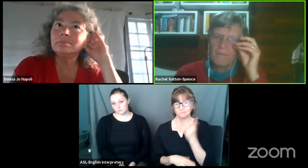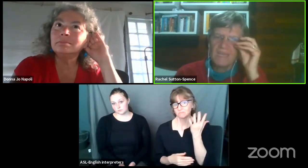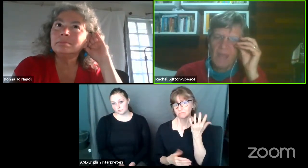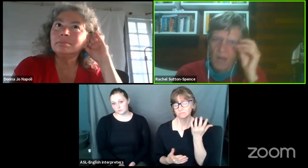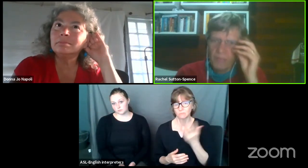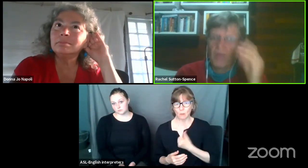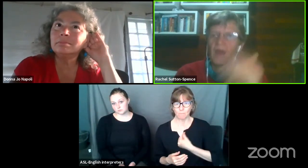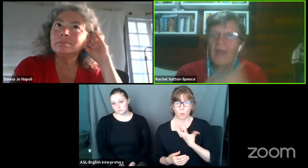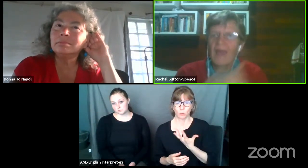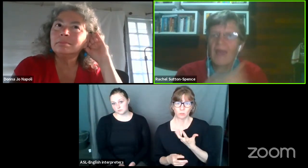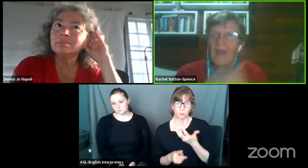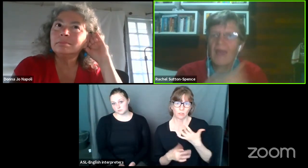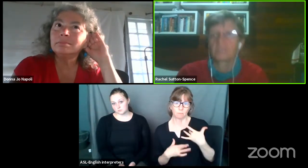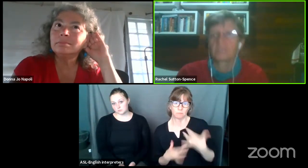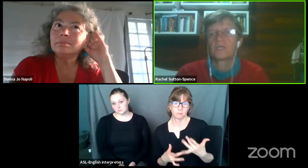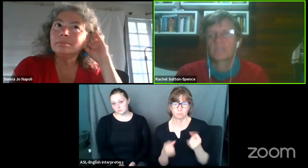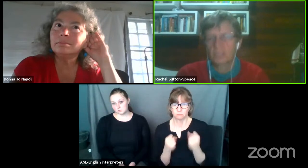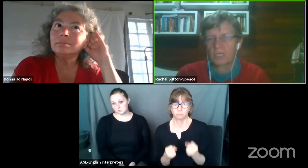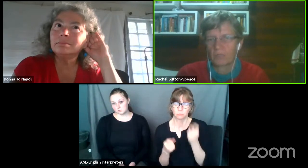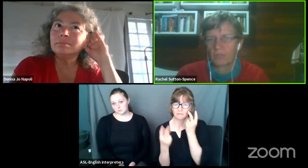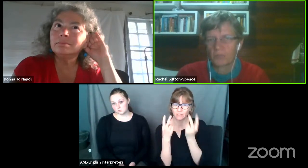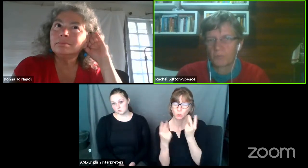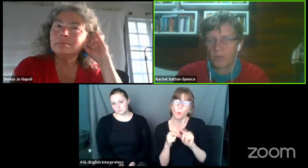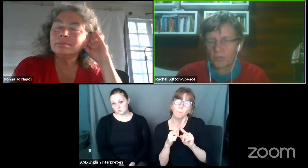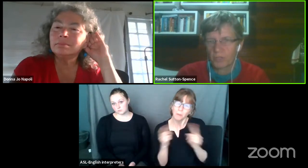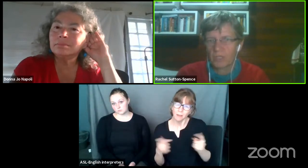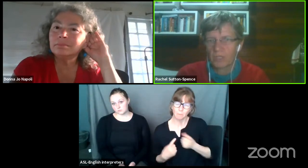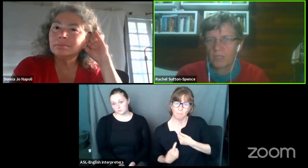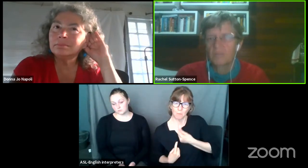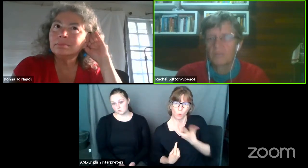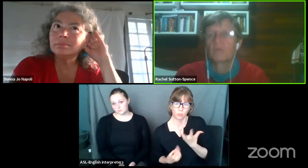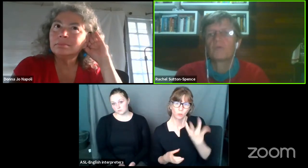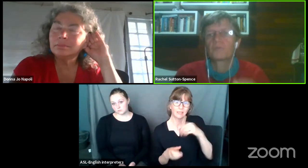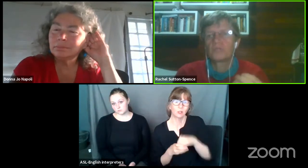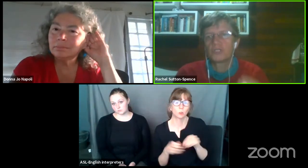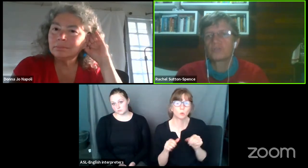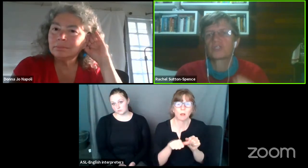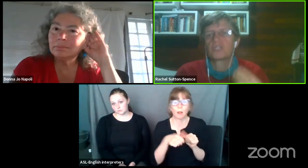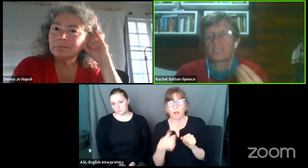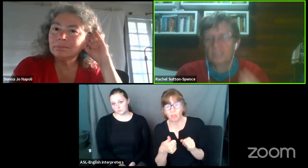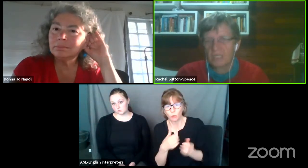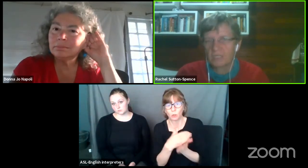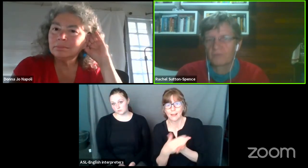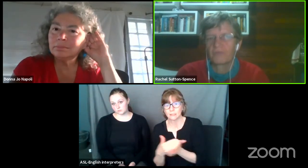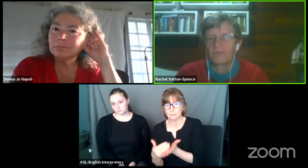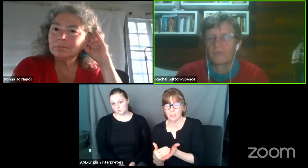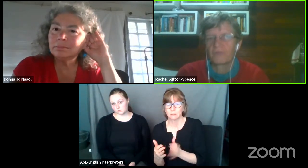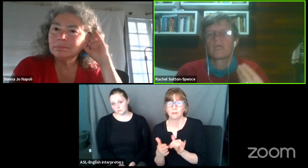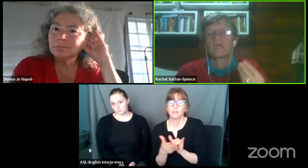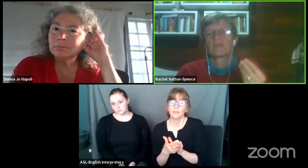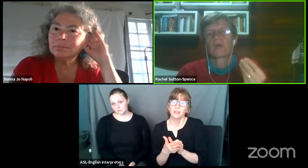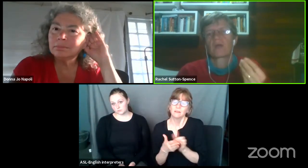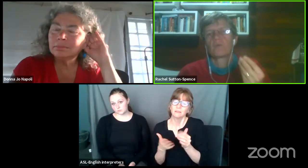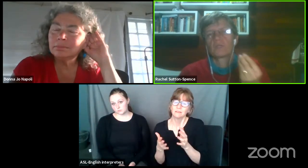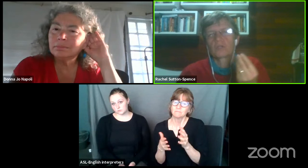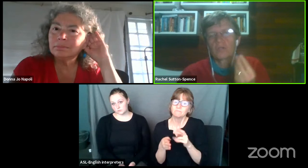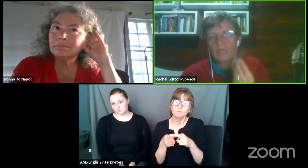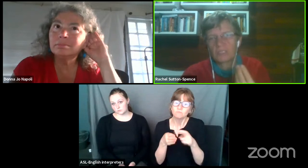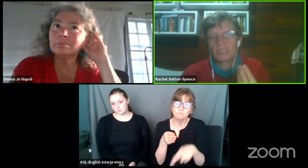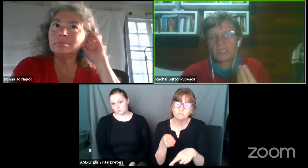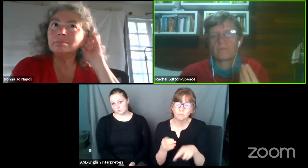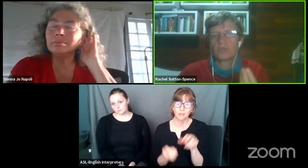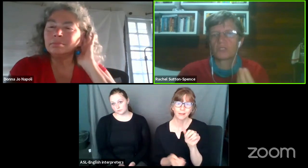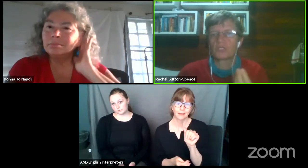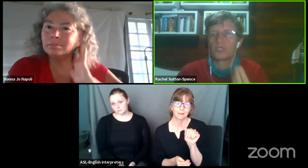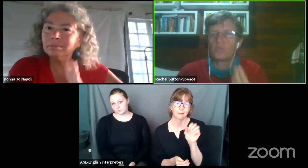there are many other aspects to sign language poetry that will produce an aesthetic effect, that will